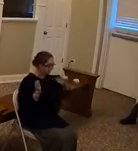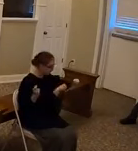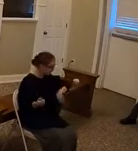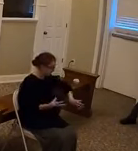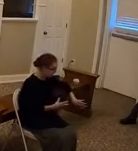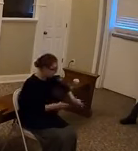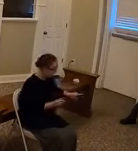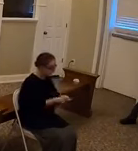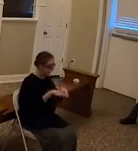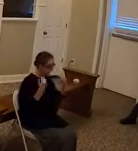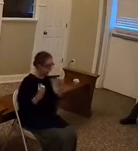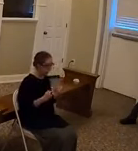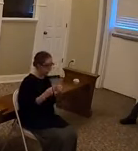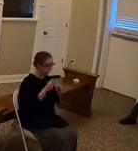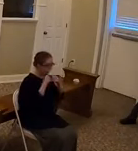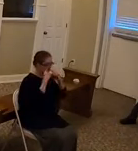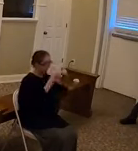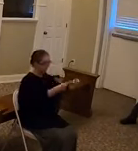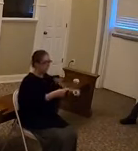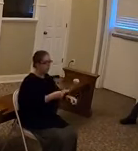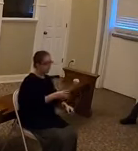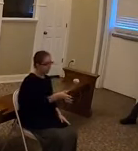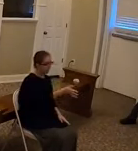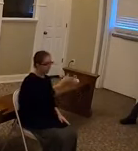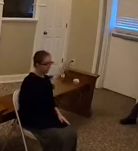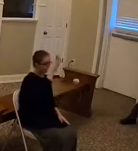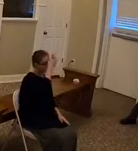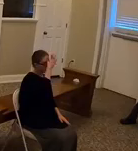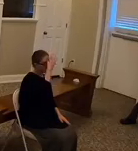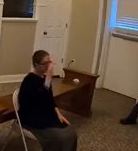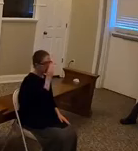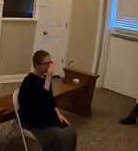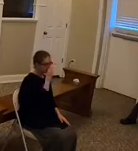away, you still had to answer to your dad.